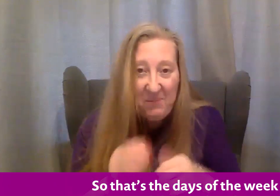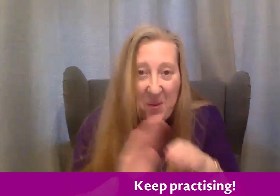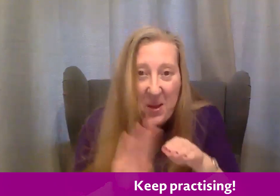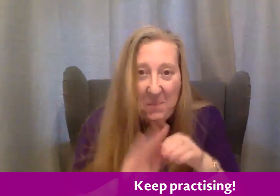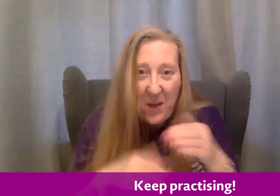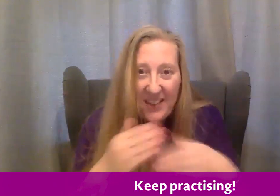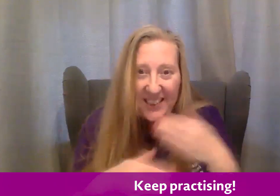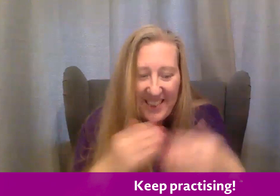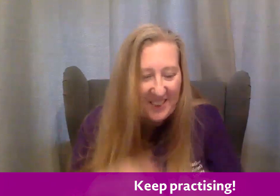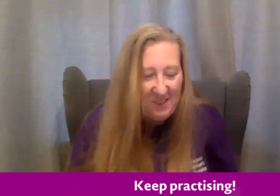keep practicing